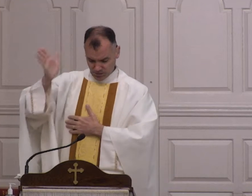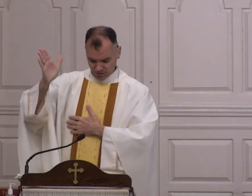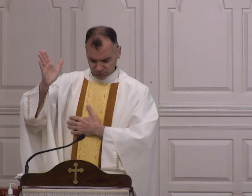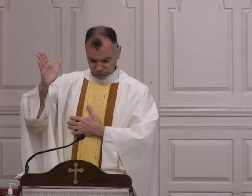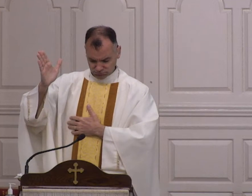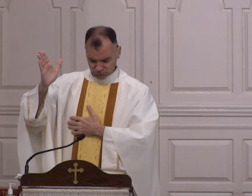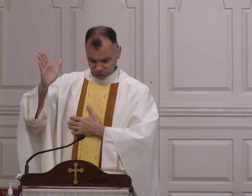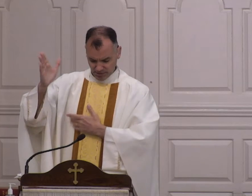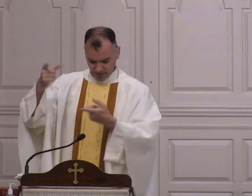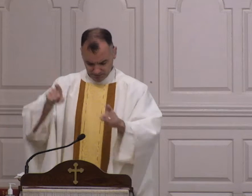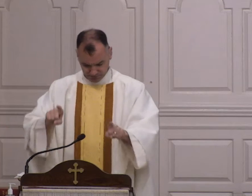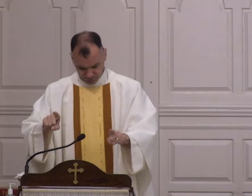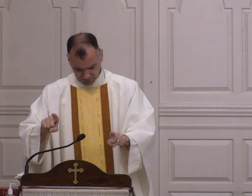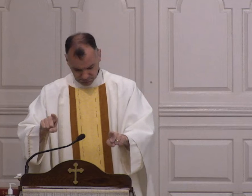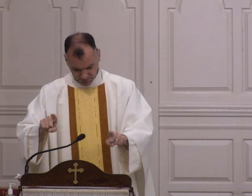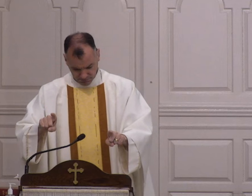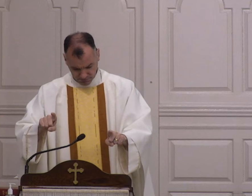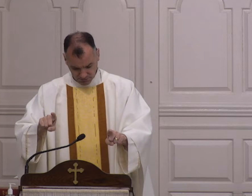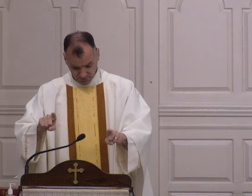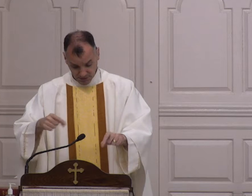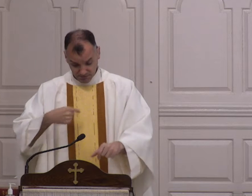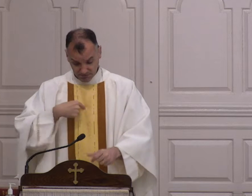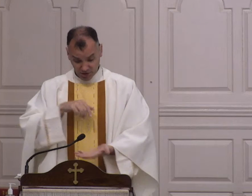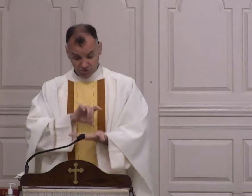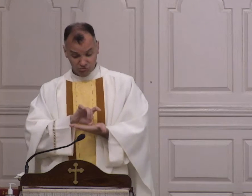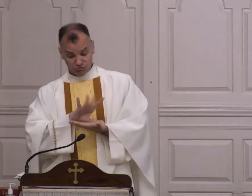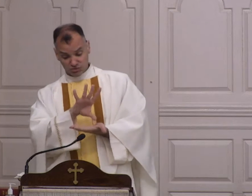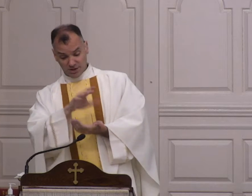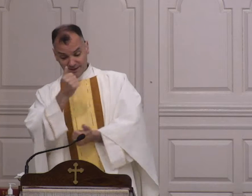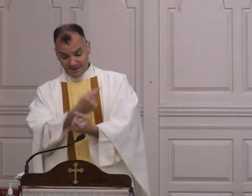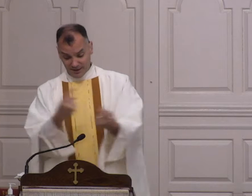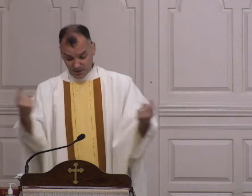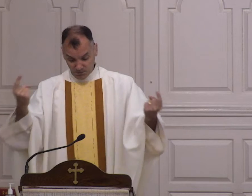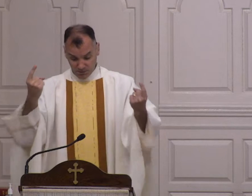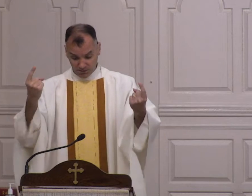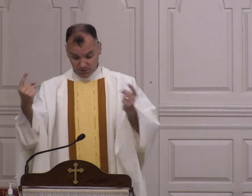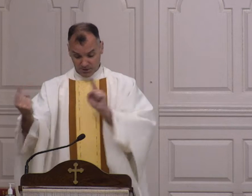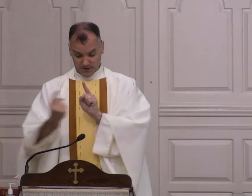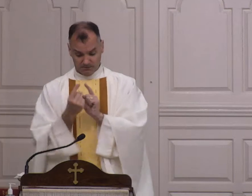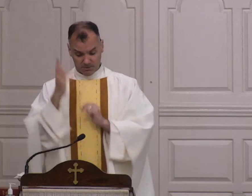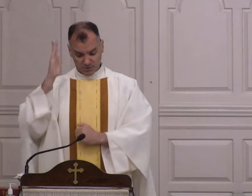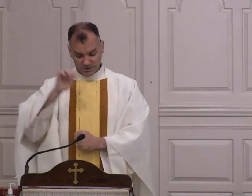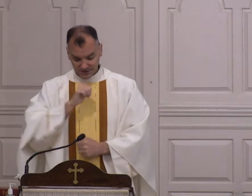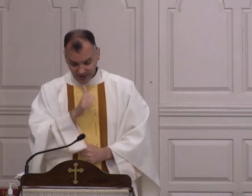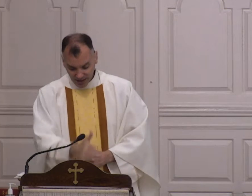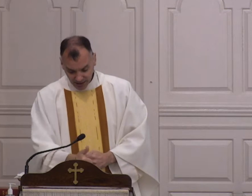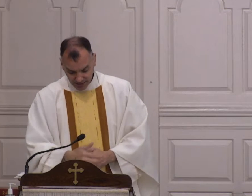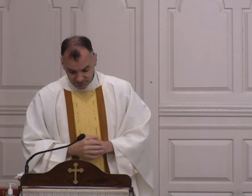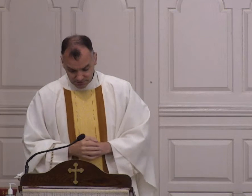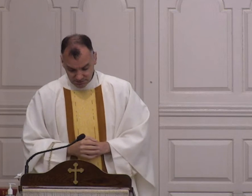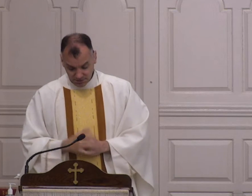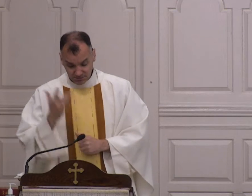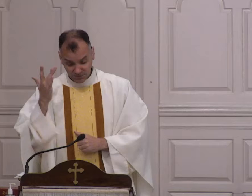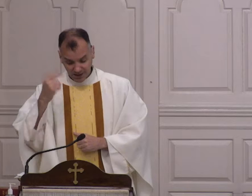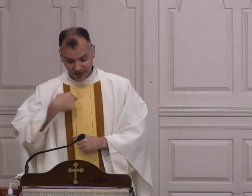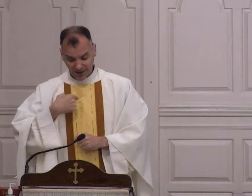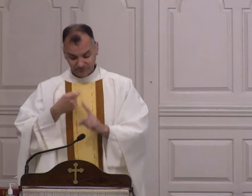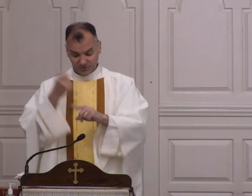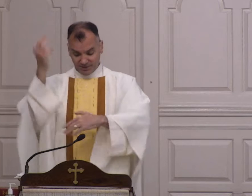Because I came down from heaven not to do my own will, but the will of the one who sent me.